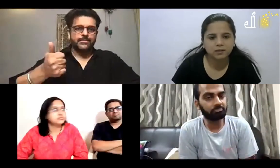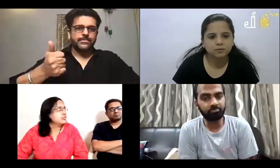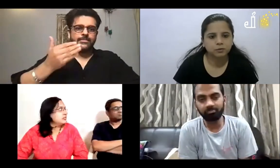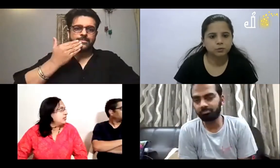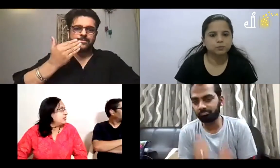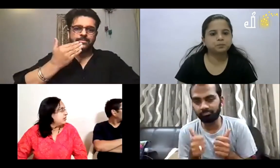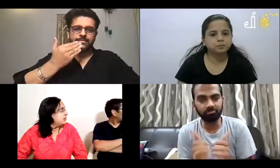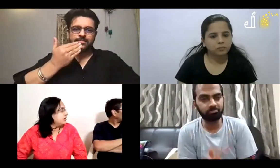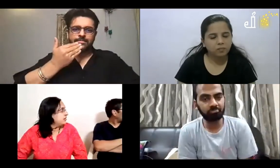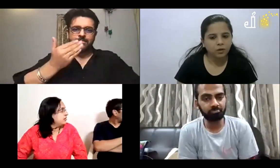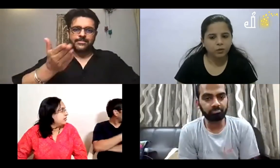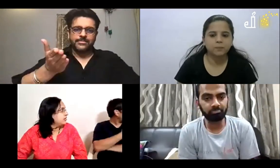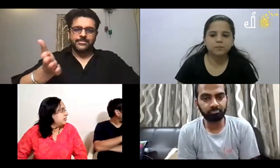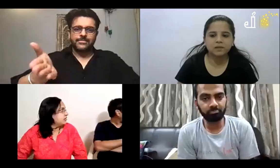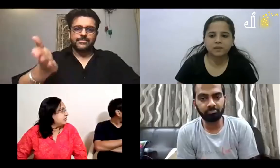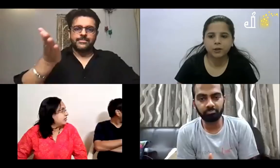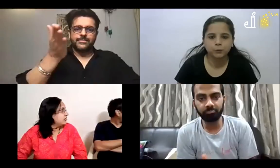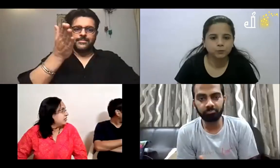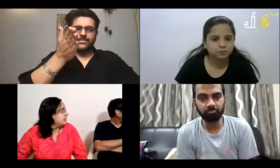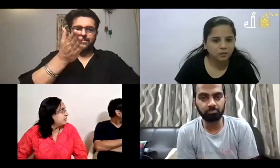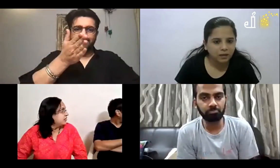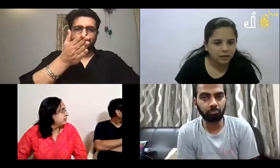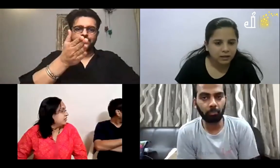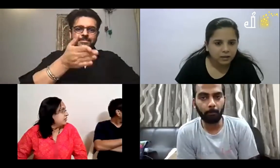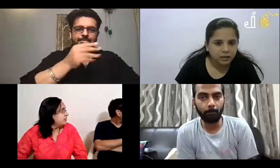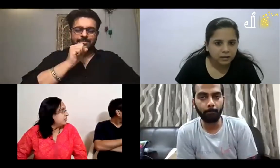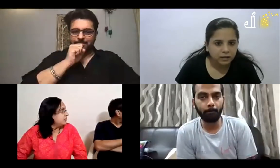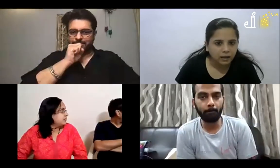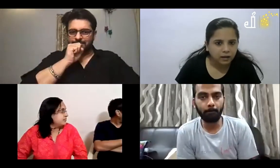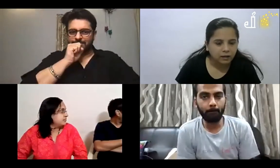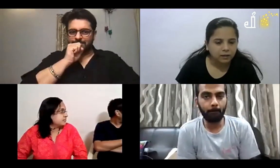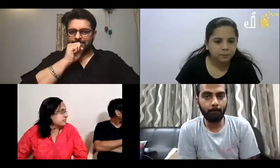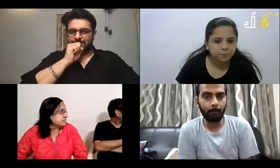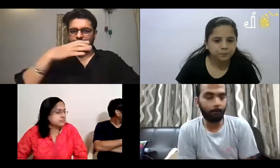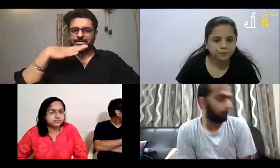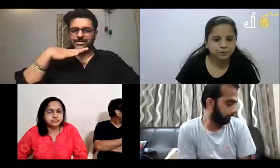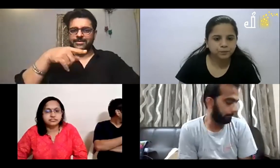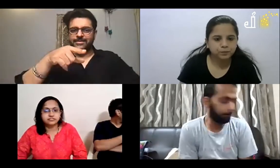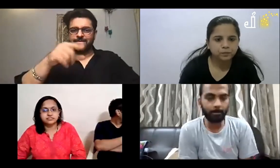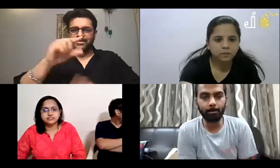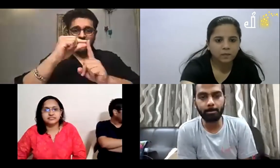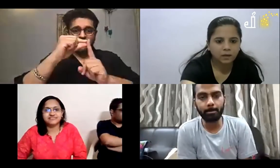for us too. Okay, thank you. Yeah,